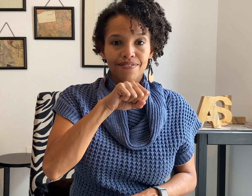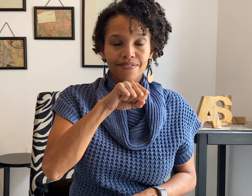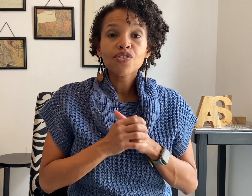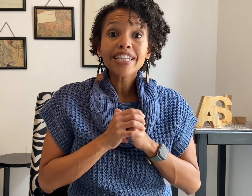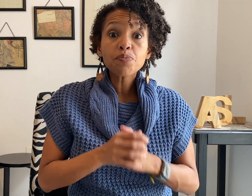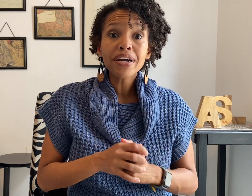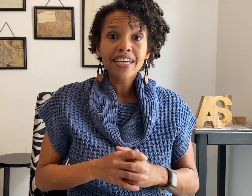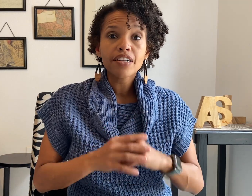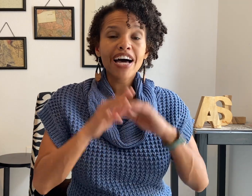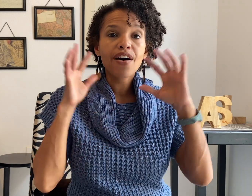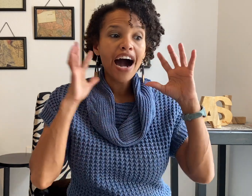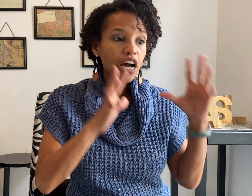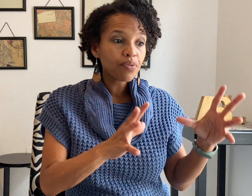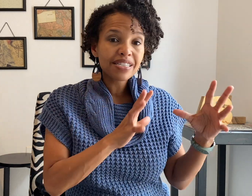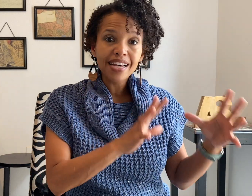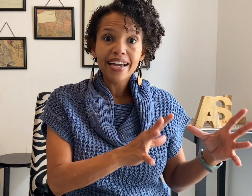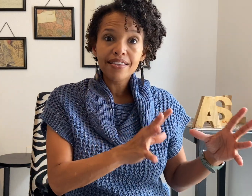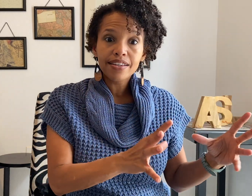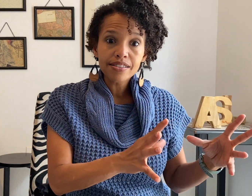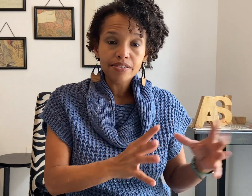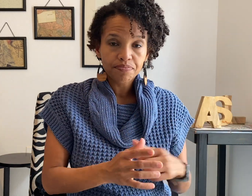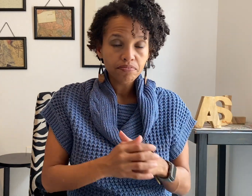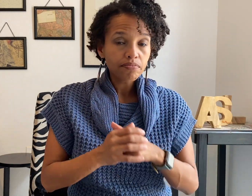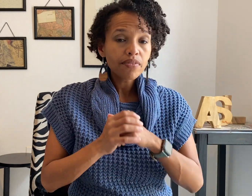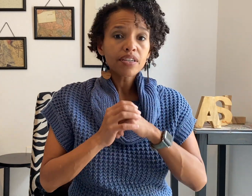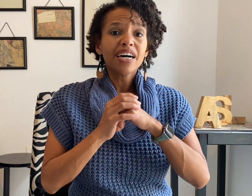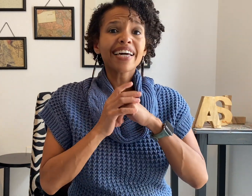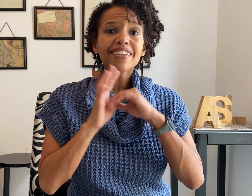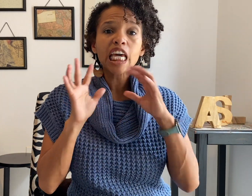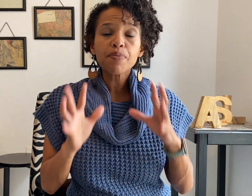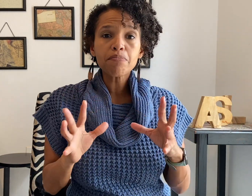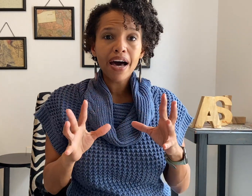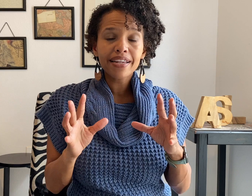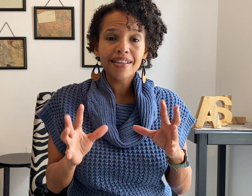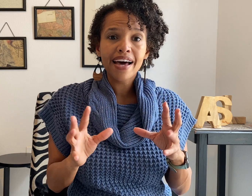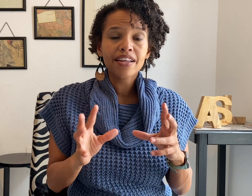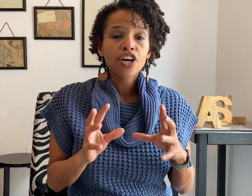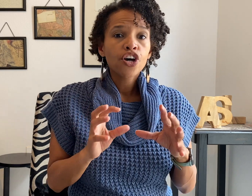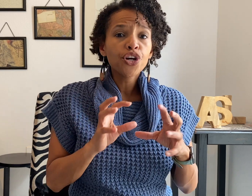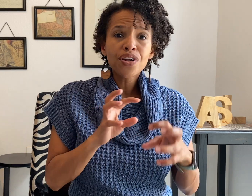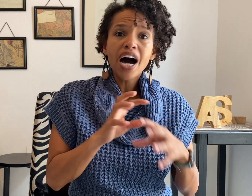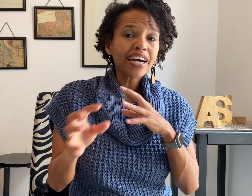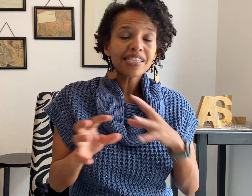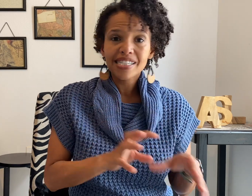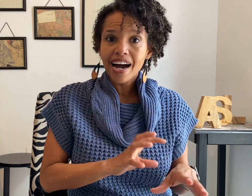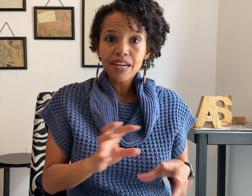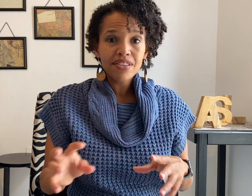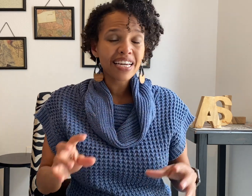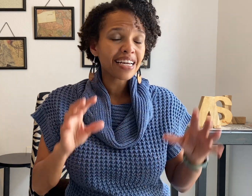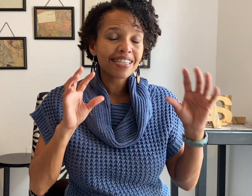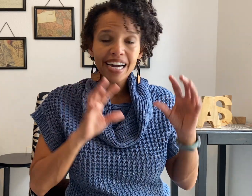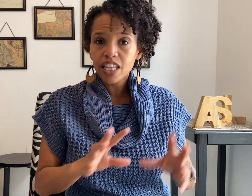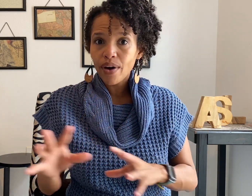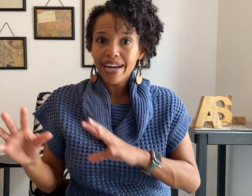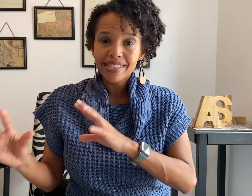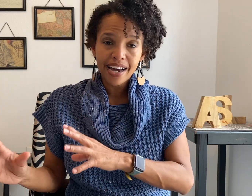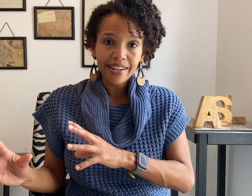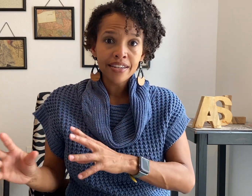So that's a breakdown of how I would sign this. Again, keep in mind that you're not going to sign everything exactly the way I sign it.